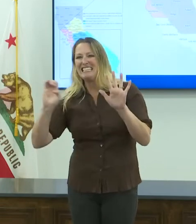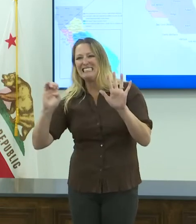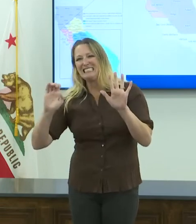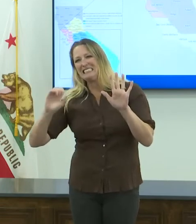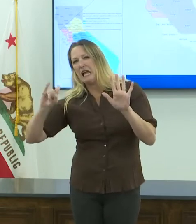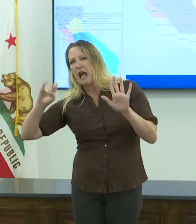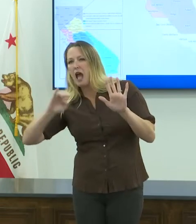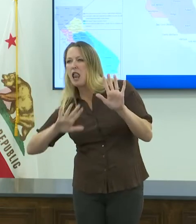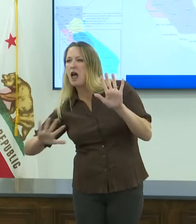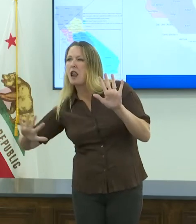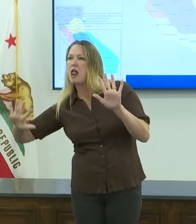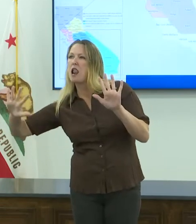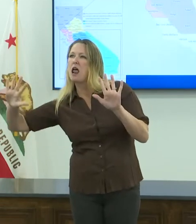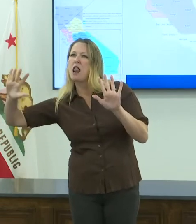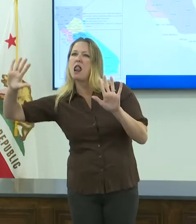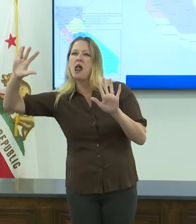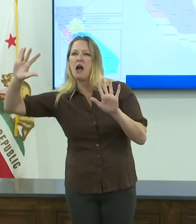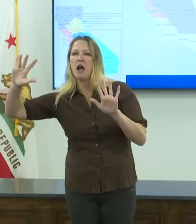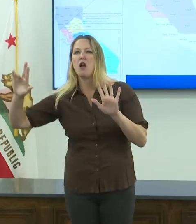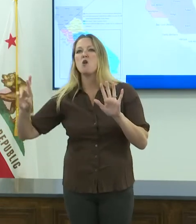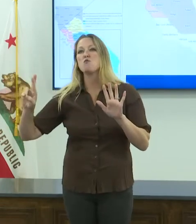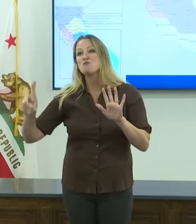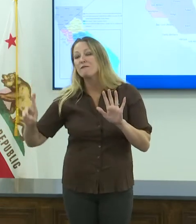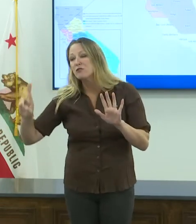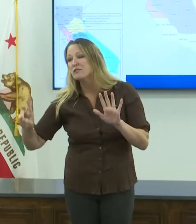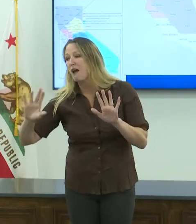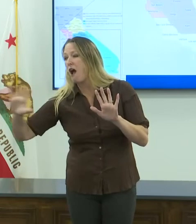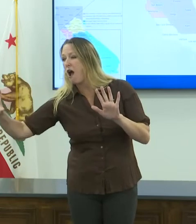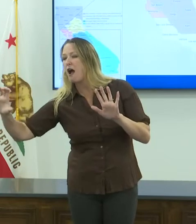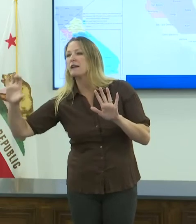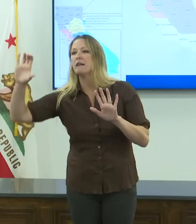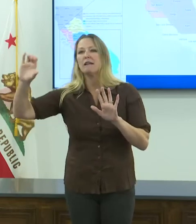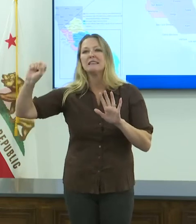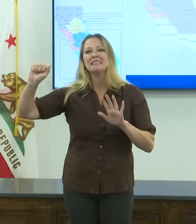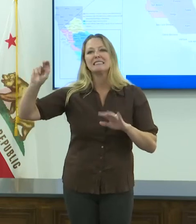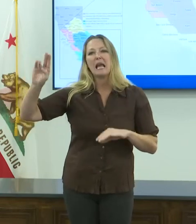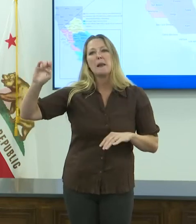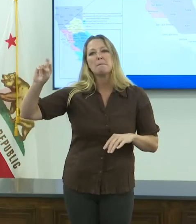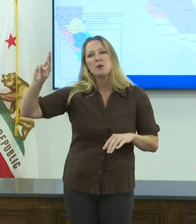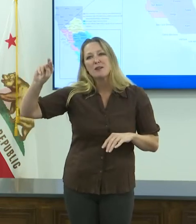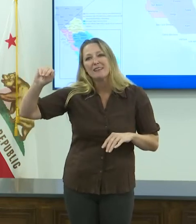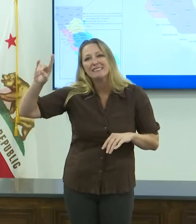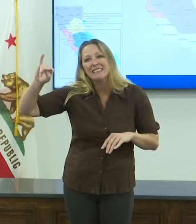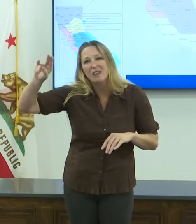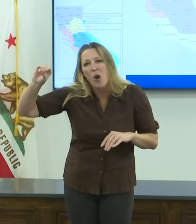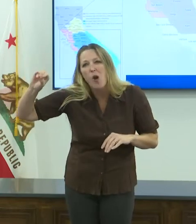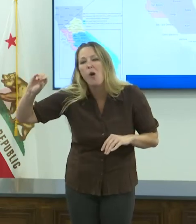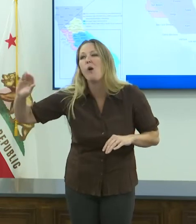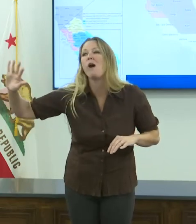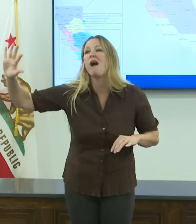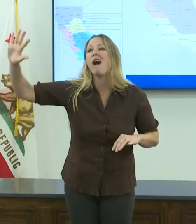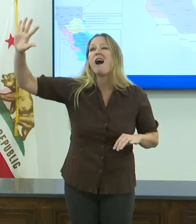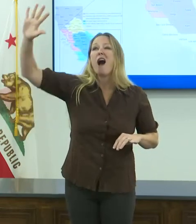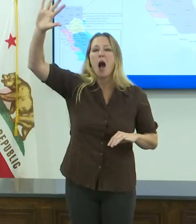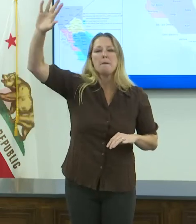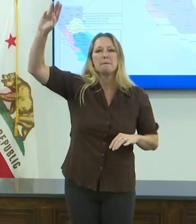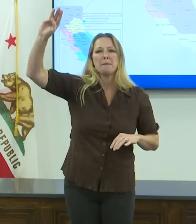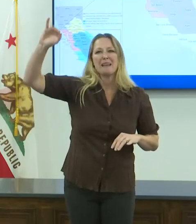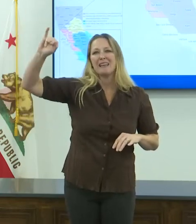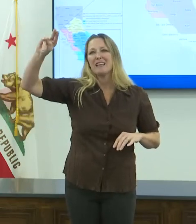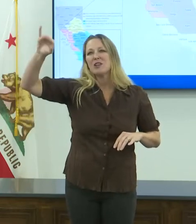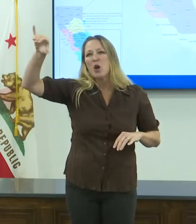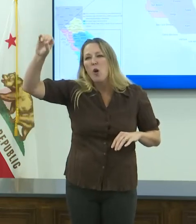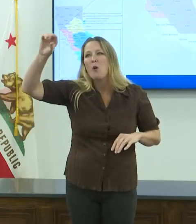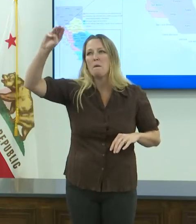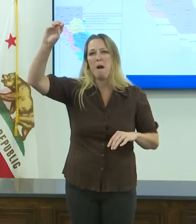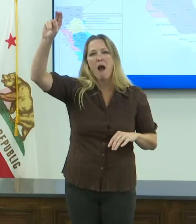as well, Riverside County, San Bernardino County, and as far north as Inyo